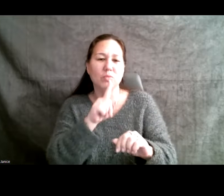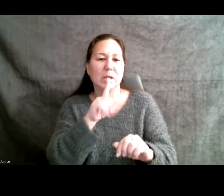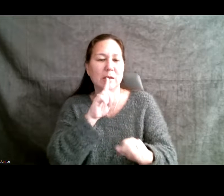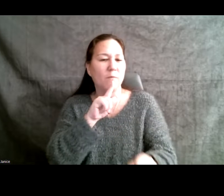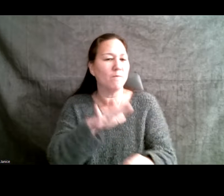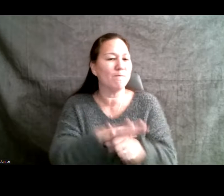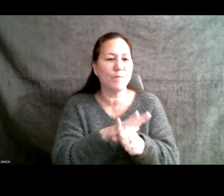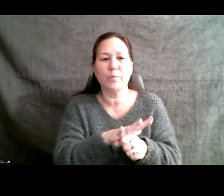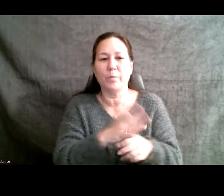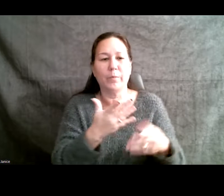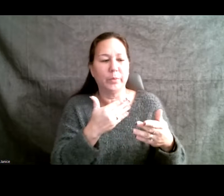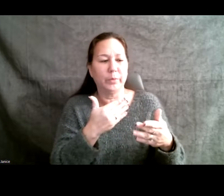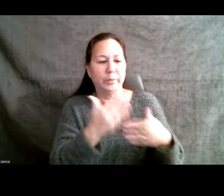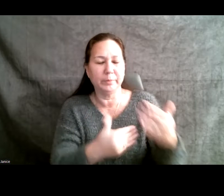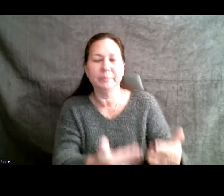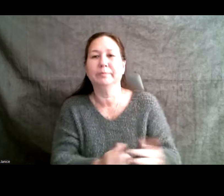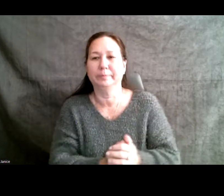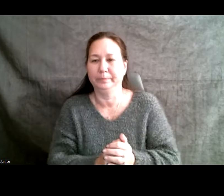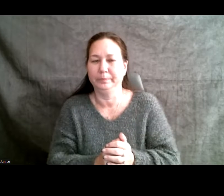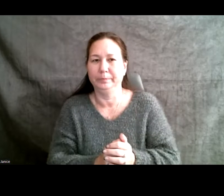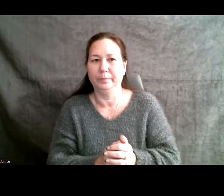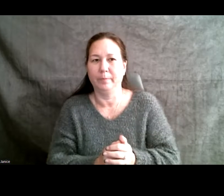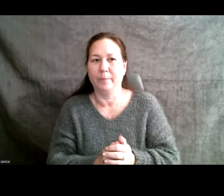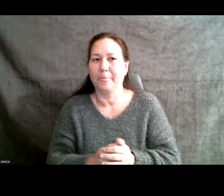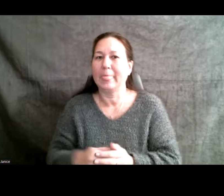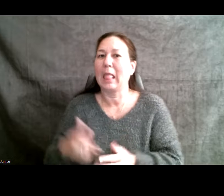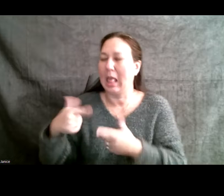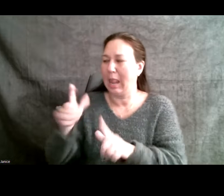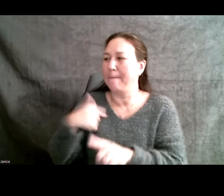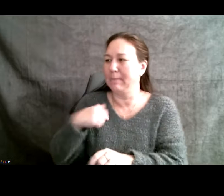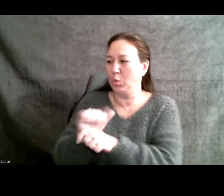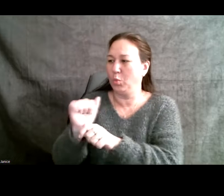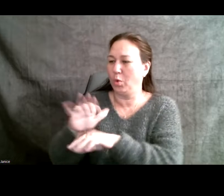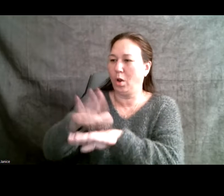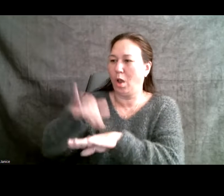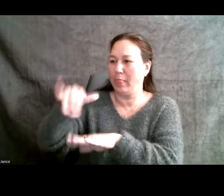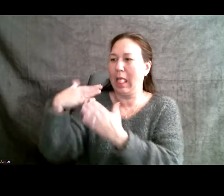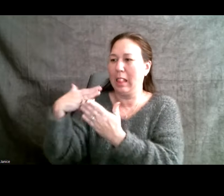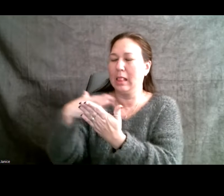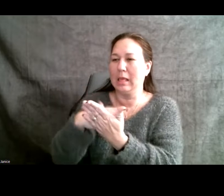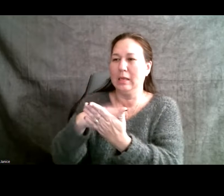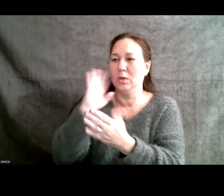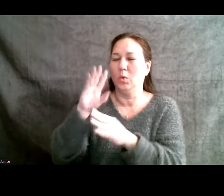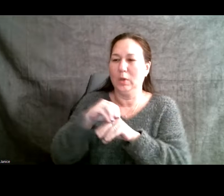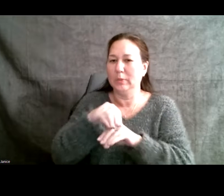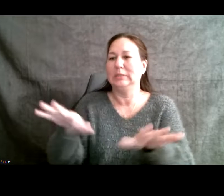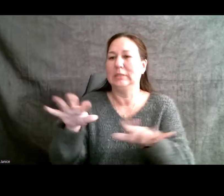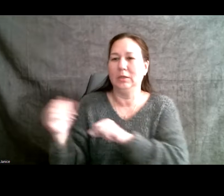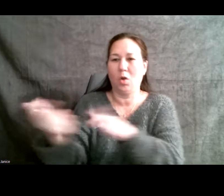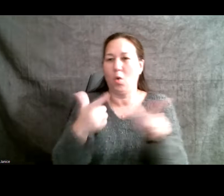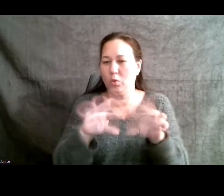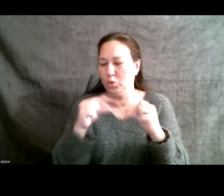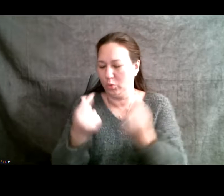so let me work on that list, and that we will send out to the group.